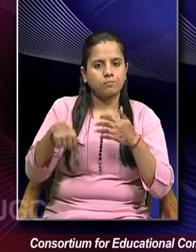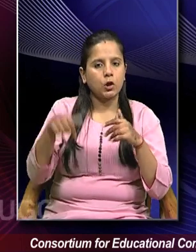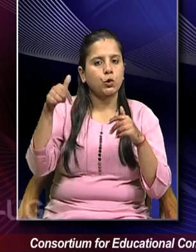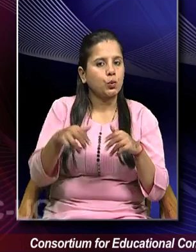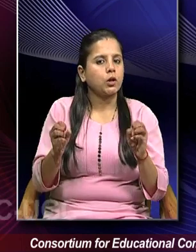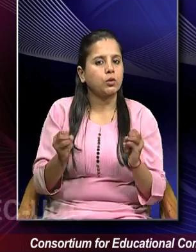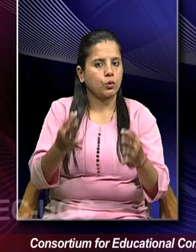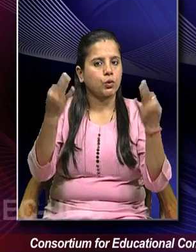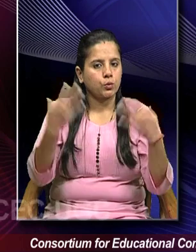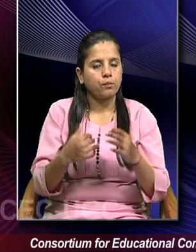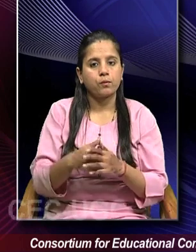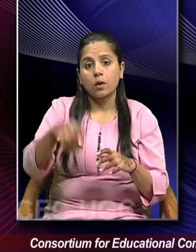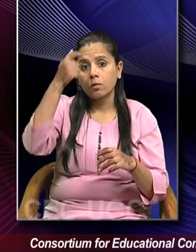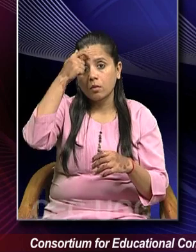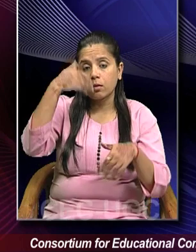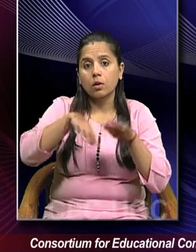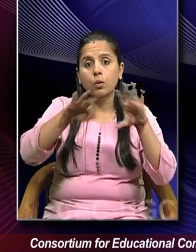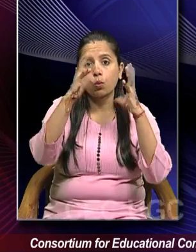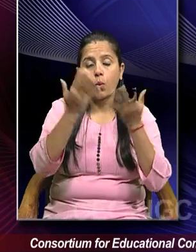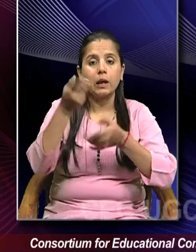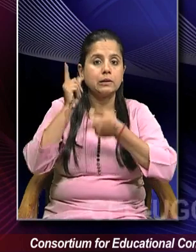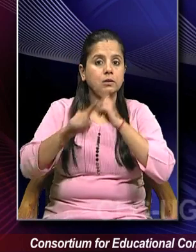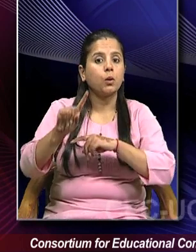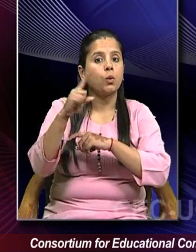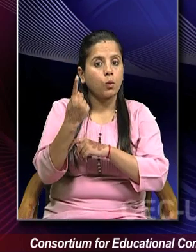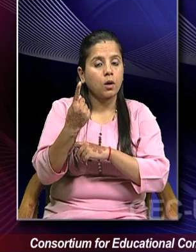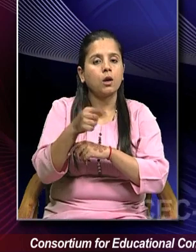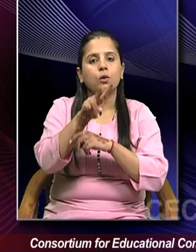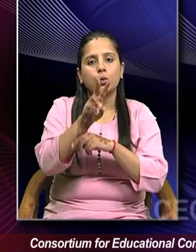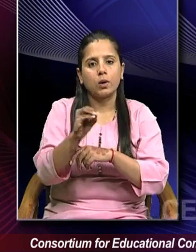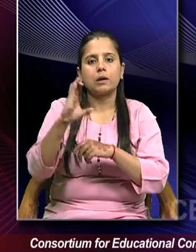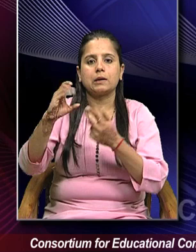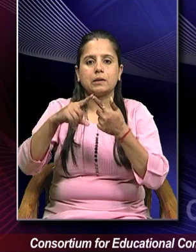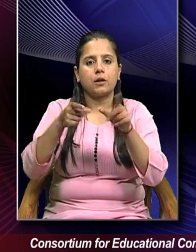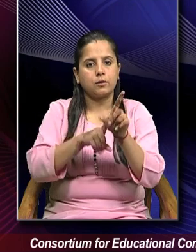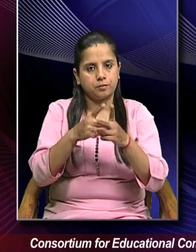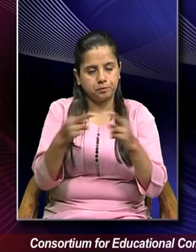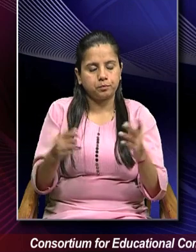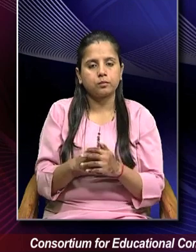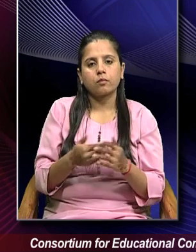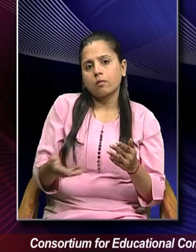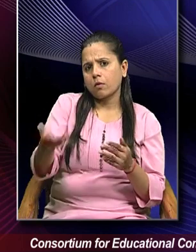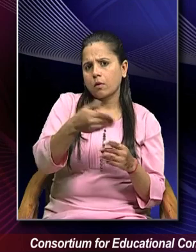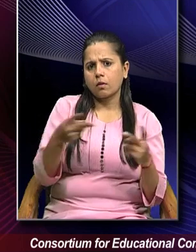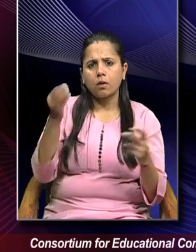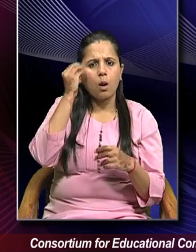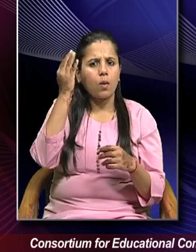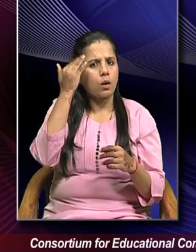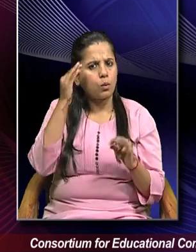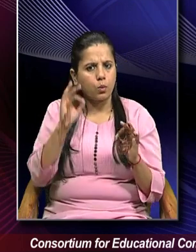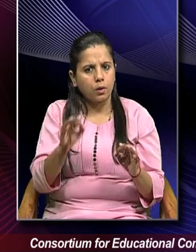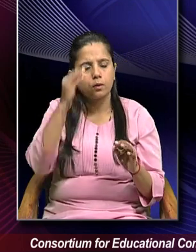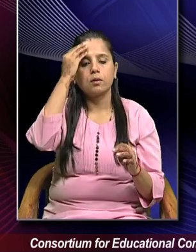today, Issues in World History 1, the 20th century. And all of us as are aware about